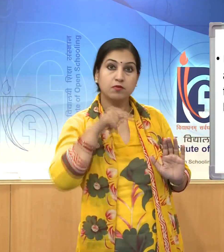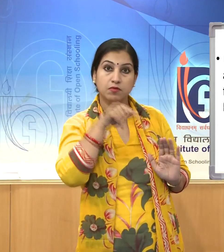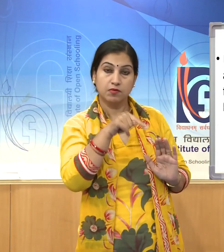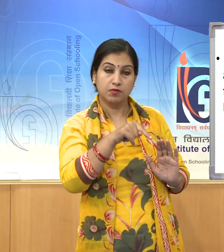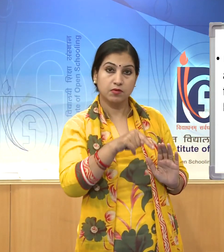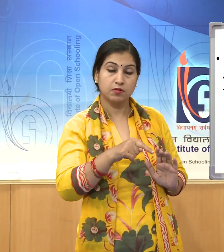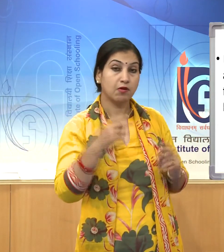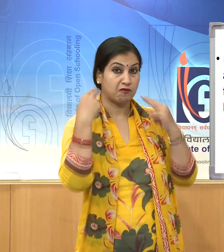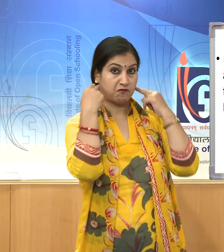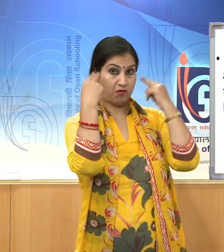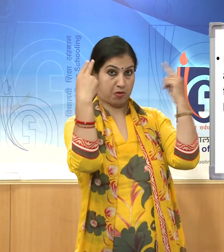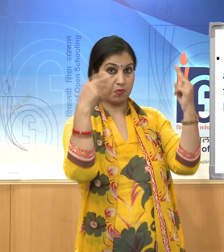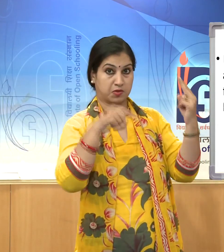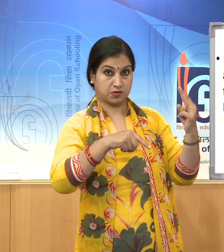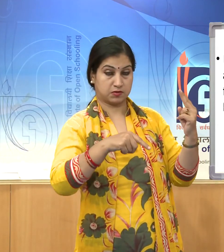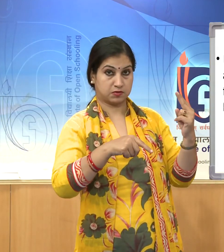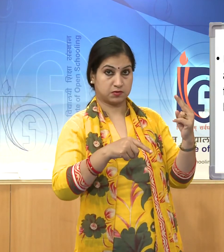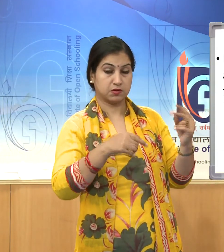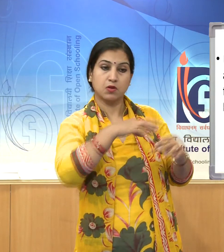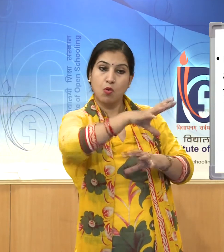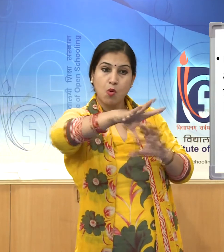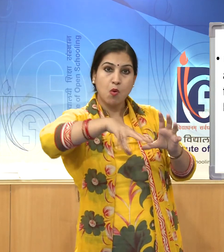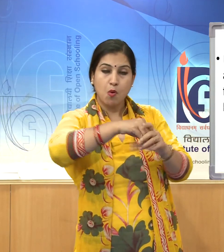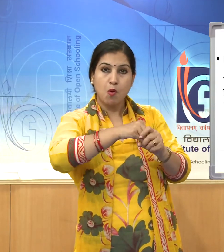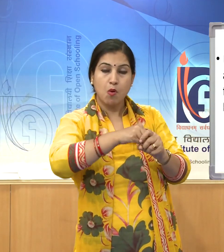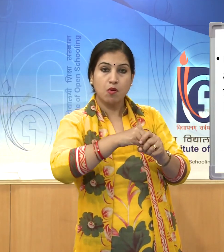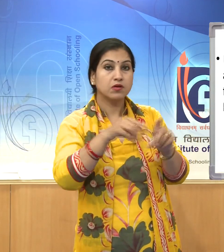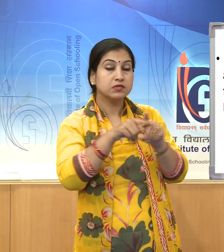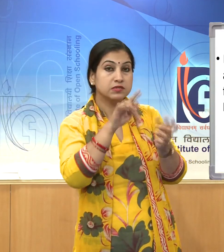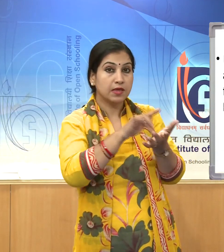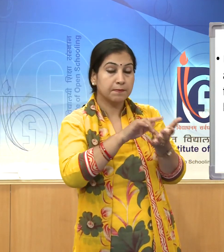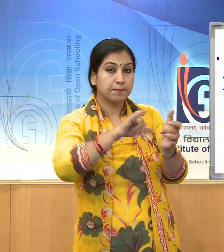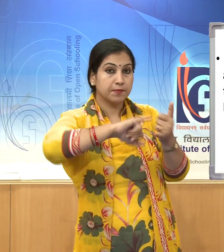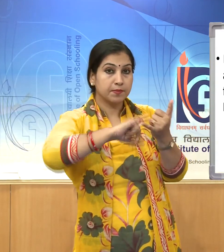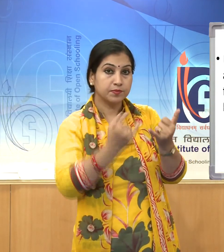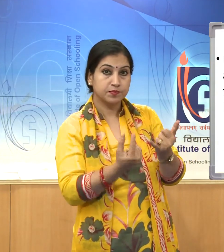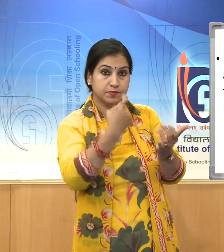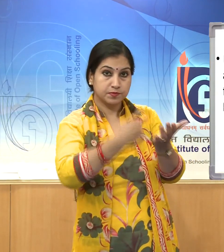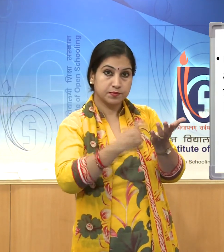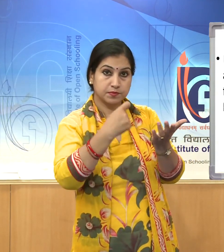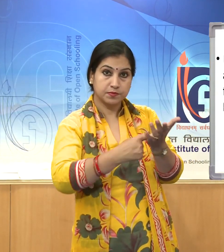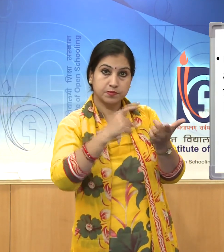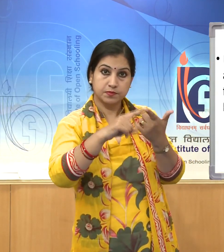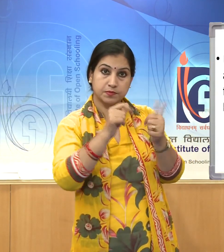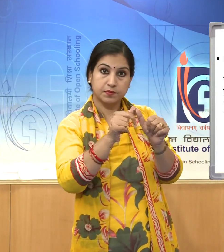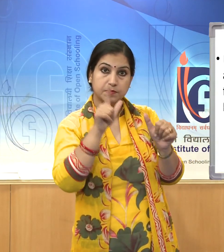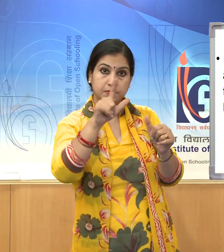the most famous amongst the surrealist painters.